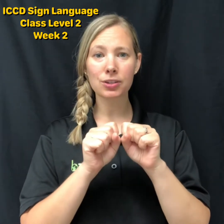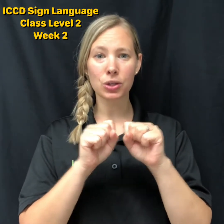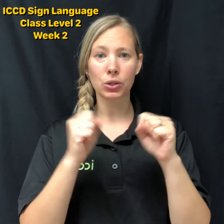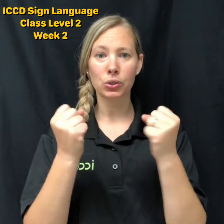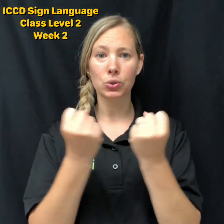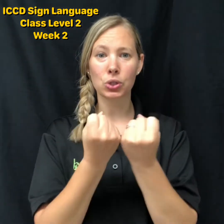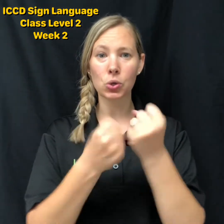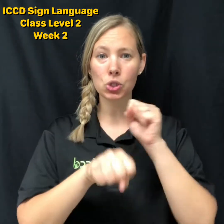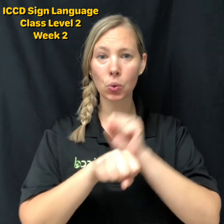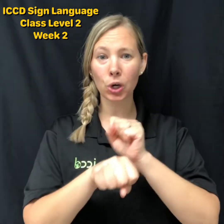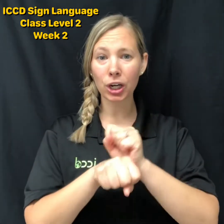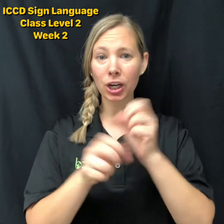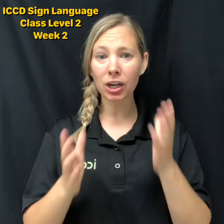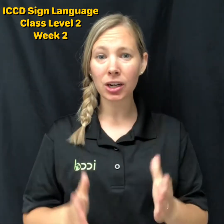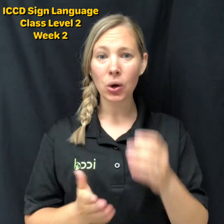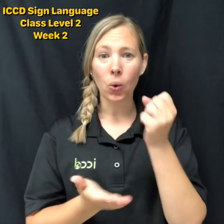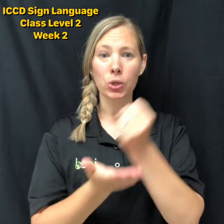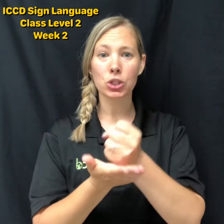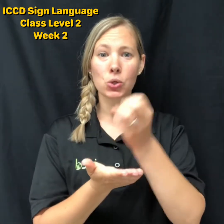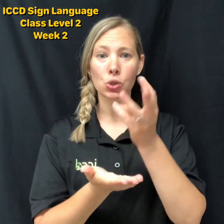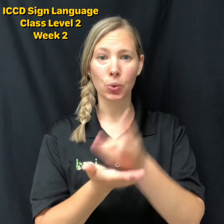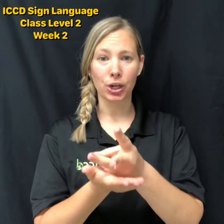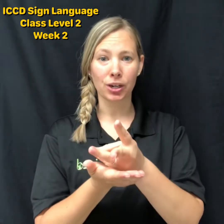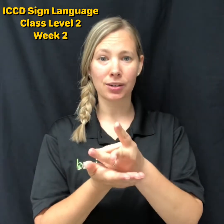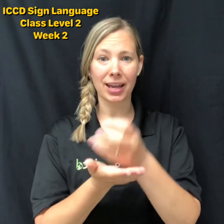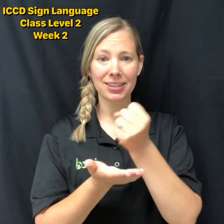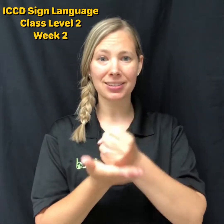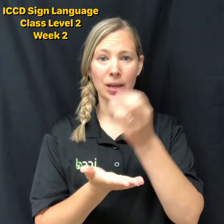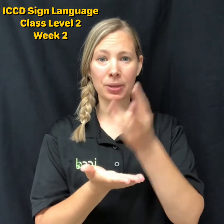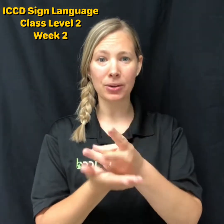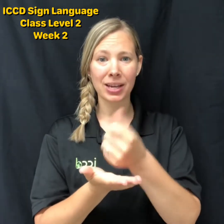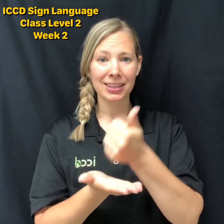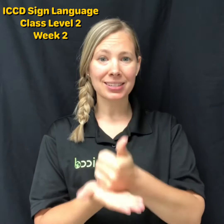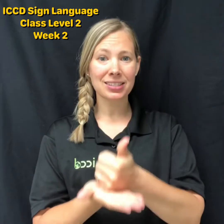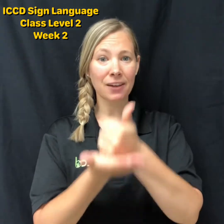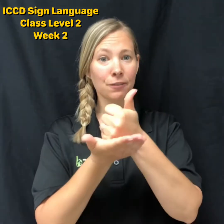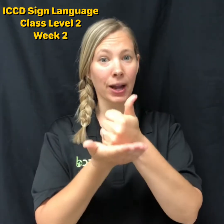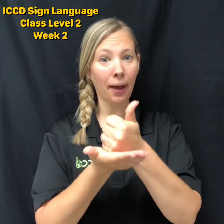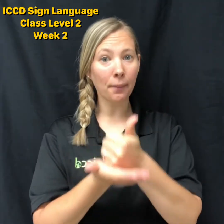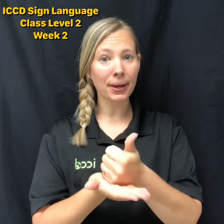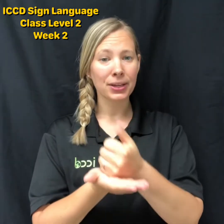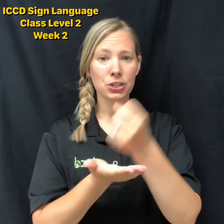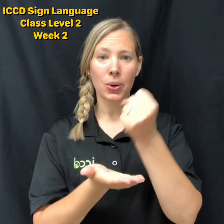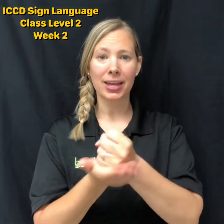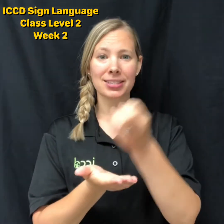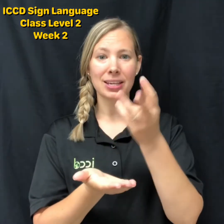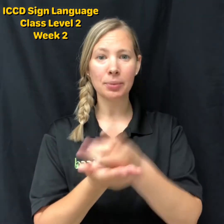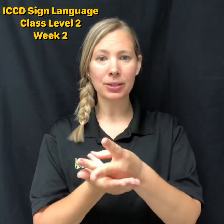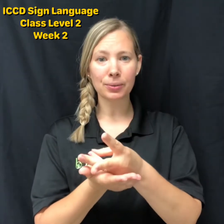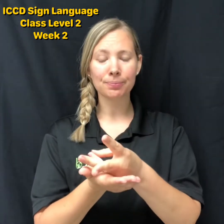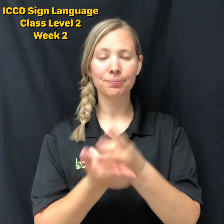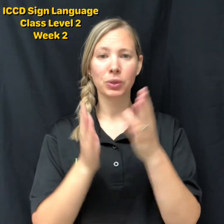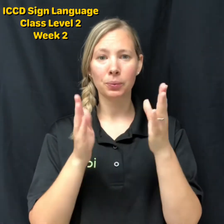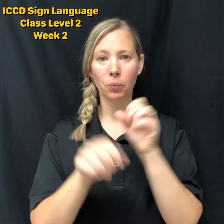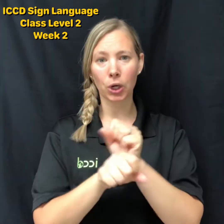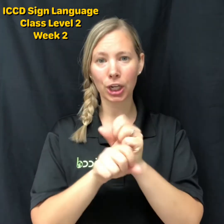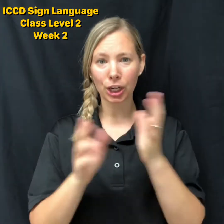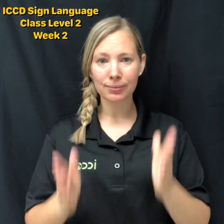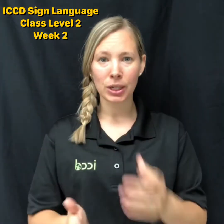could do social worker or social worker, SW. This is a sign for help, so SW, worker or